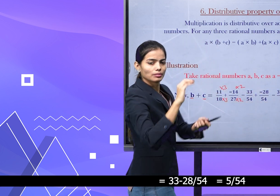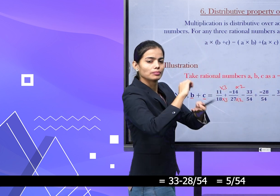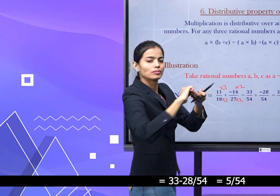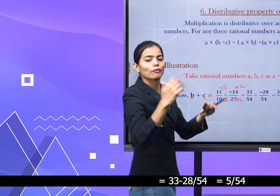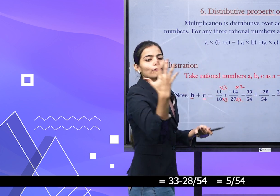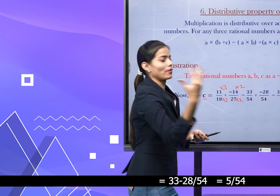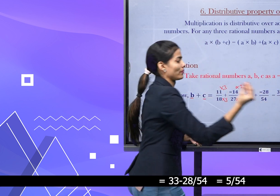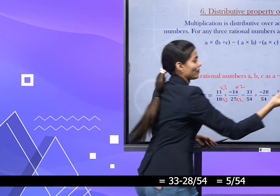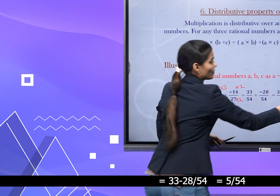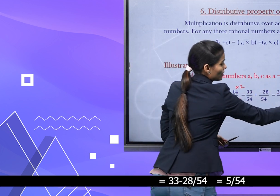54.